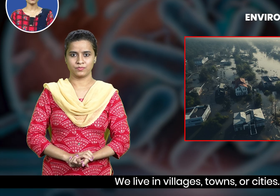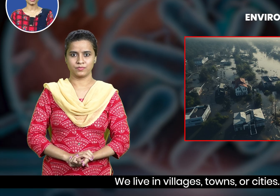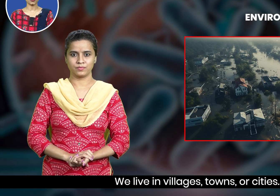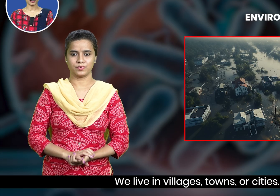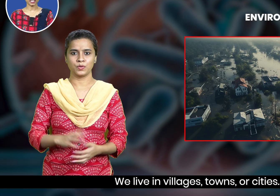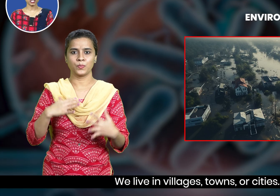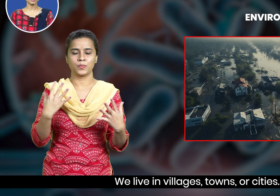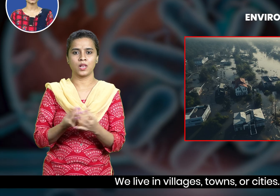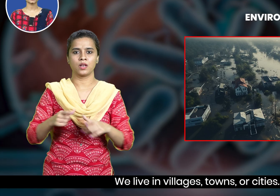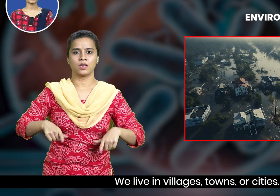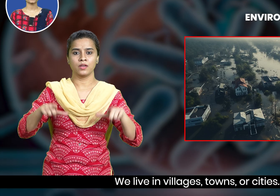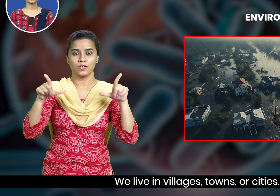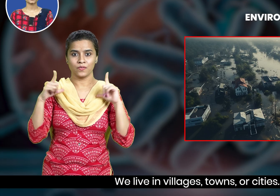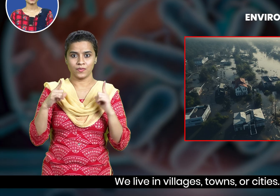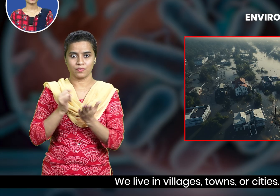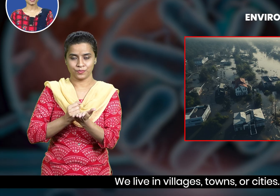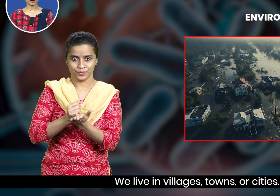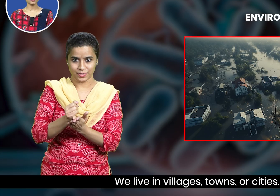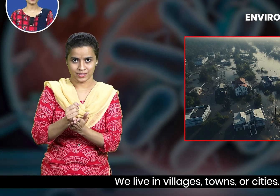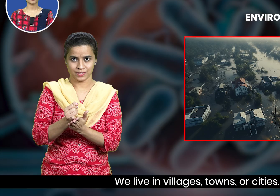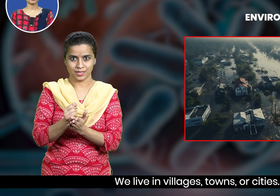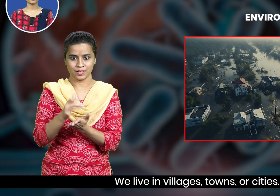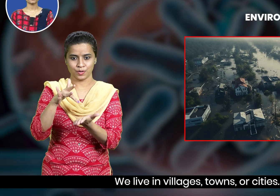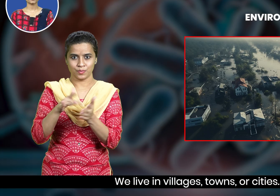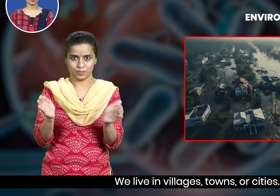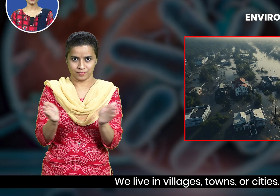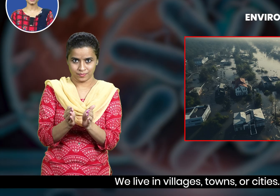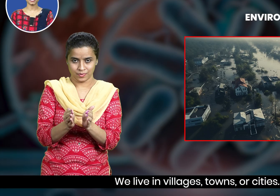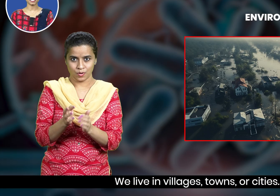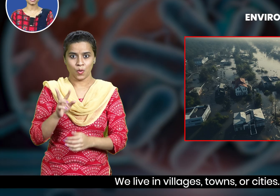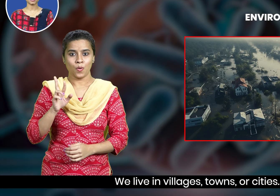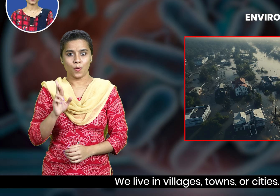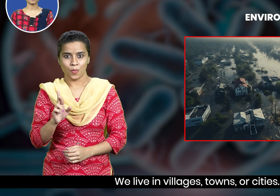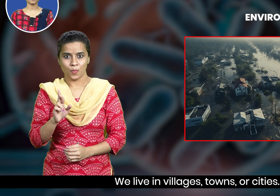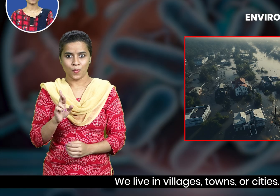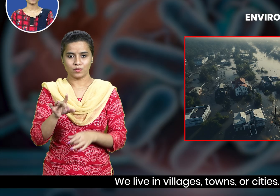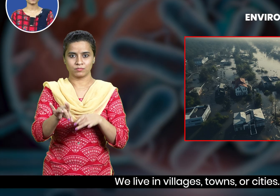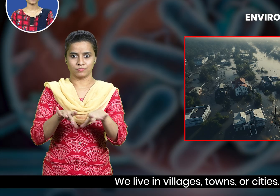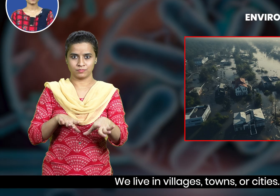We live in villages, towns, or cities.